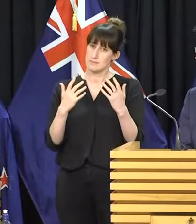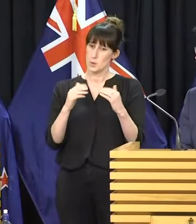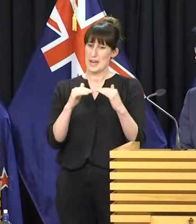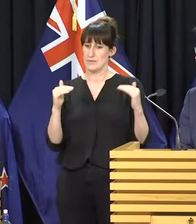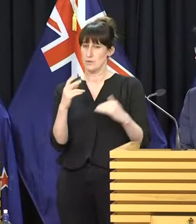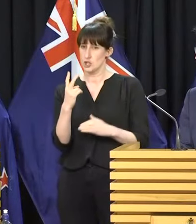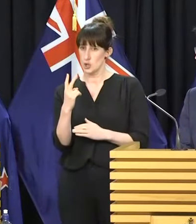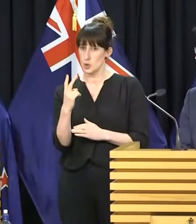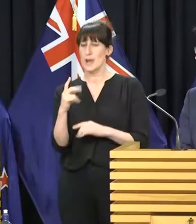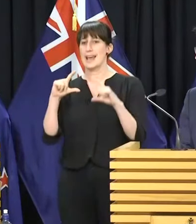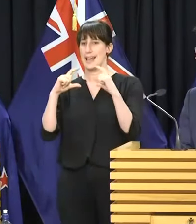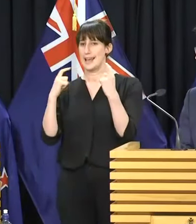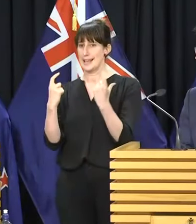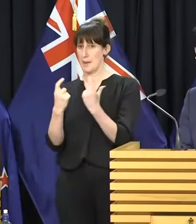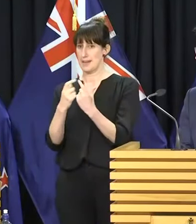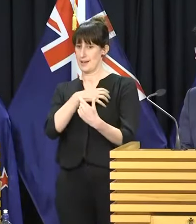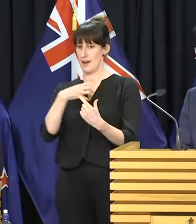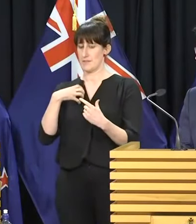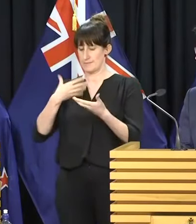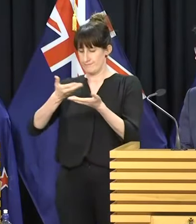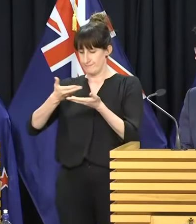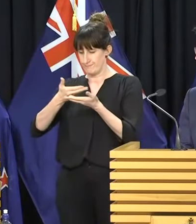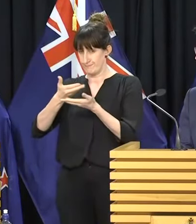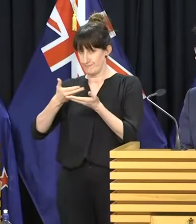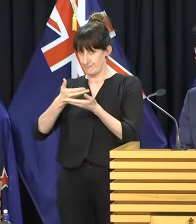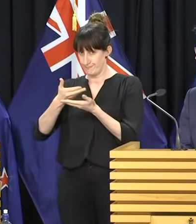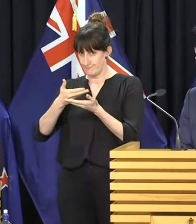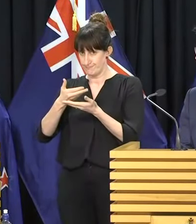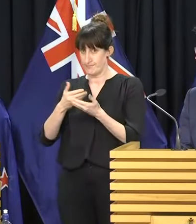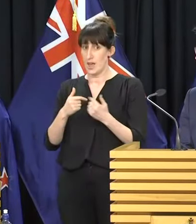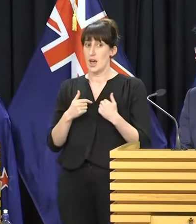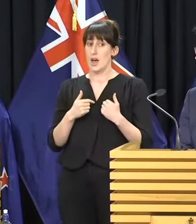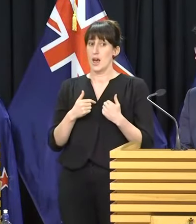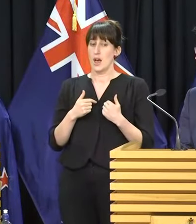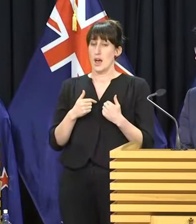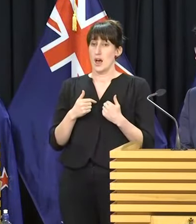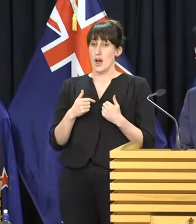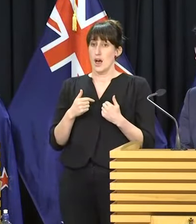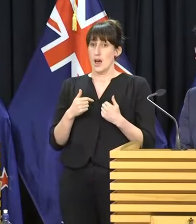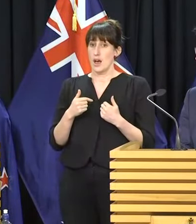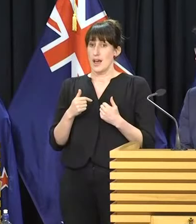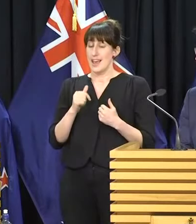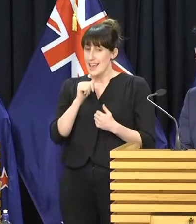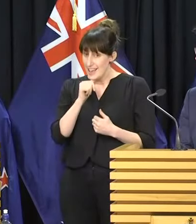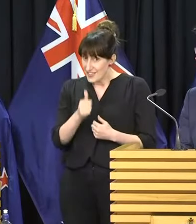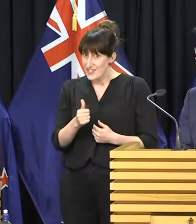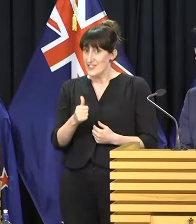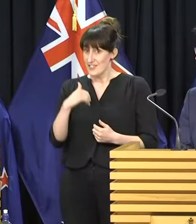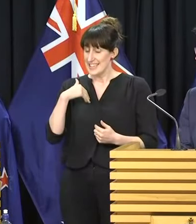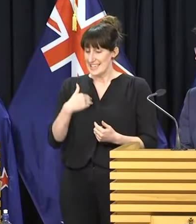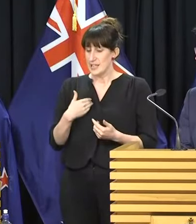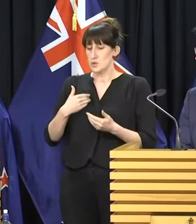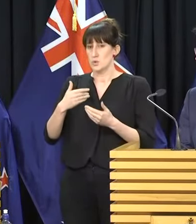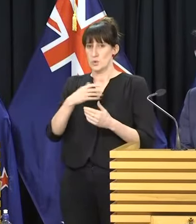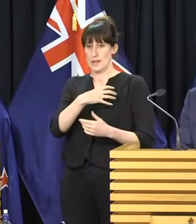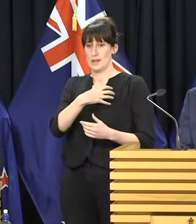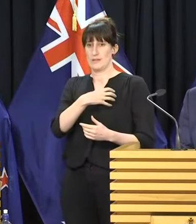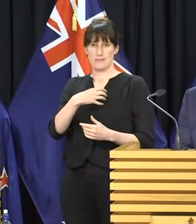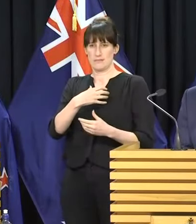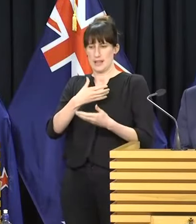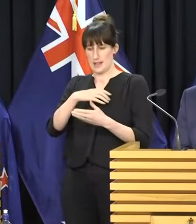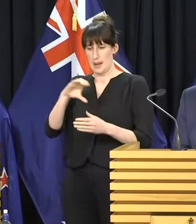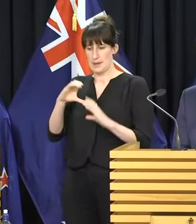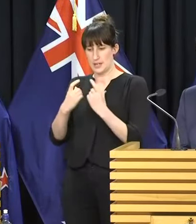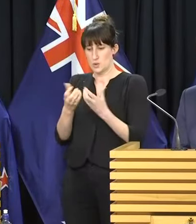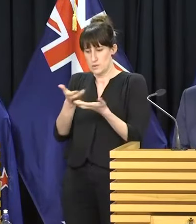by a cabinet discussion, and we will know more about whether we need to have one of those in a few